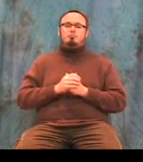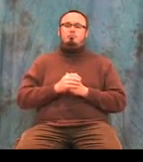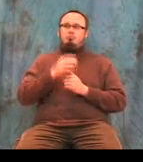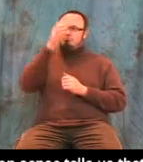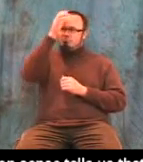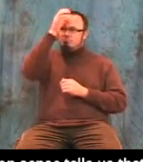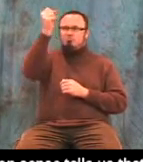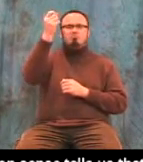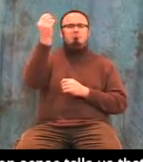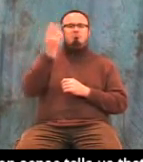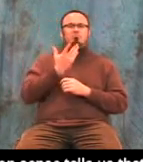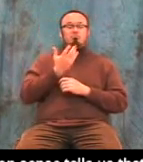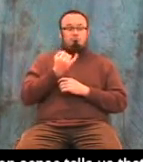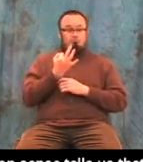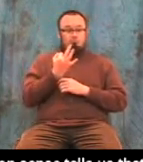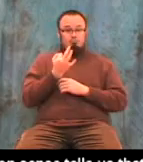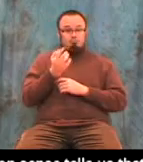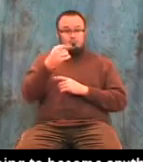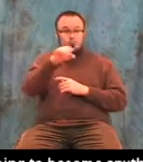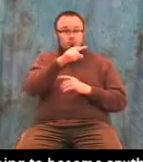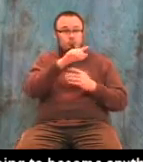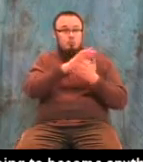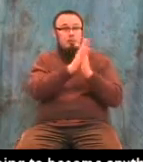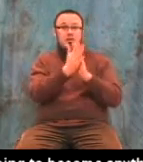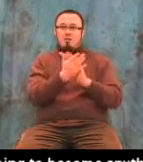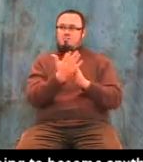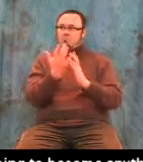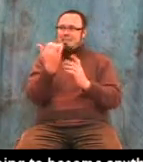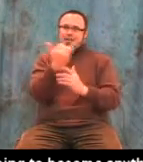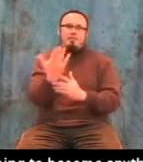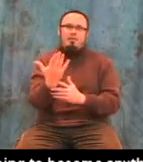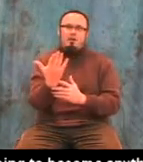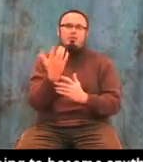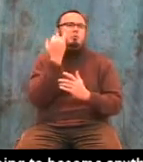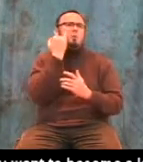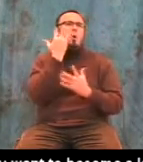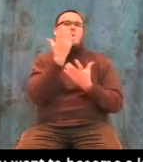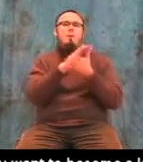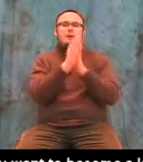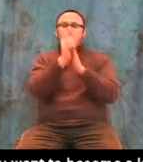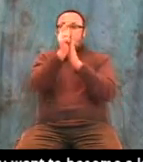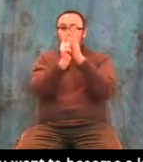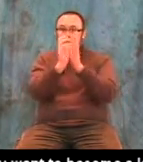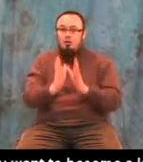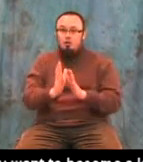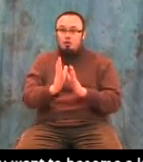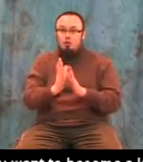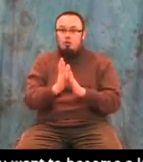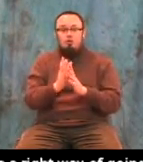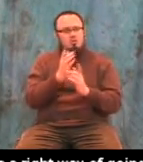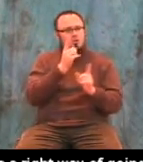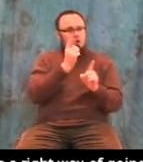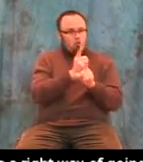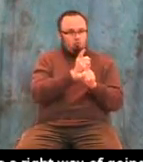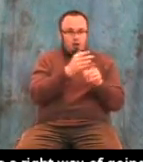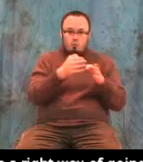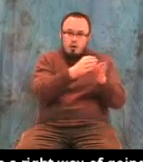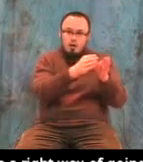Common sense tells us that if you are going to become anything, say you want to become a lawyer, there is a right way of going about